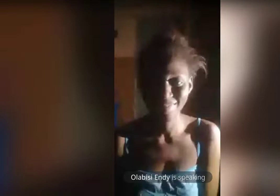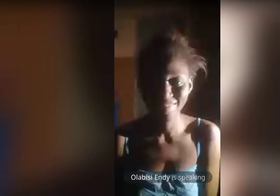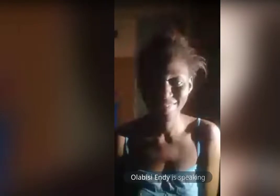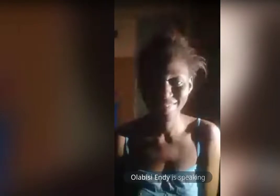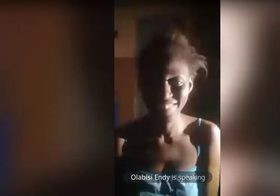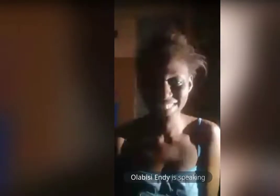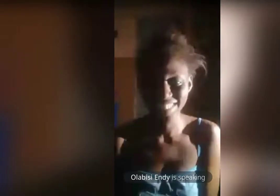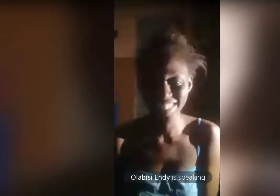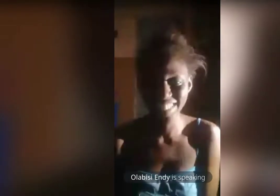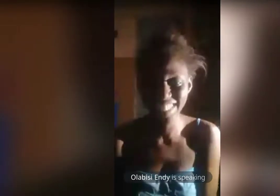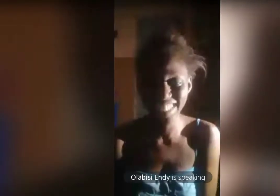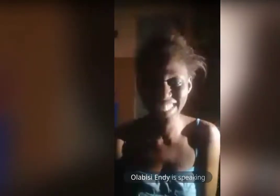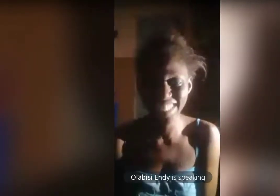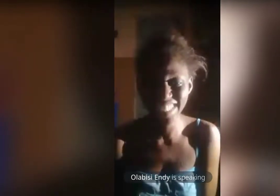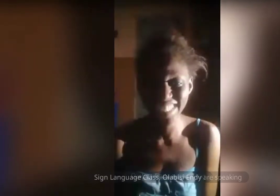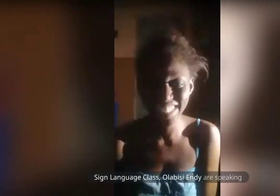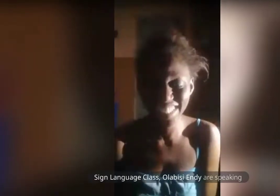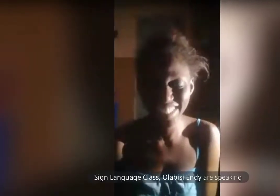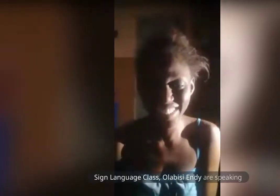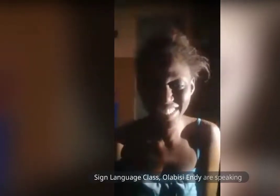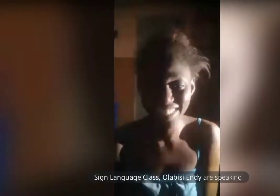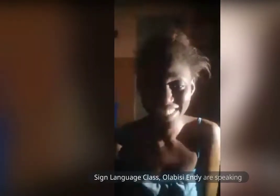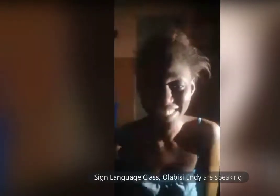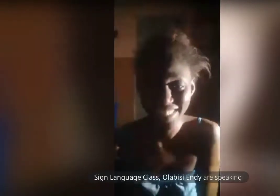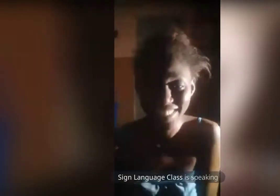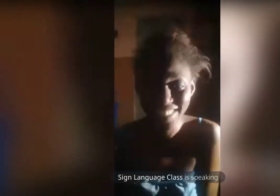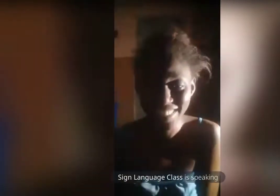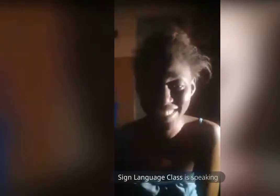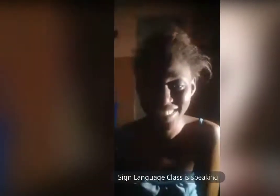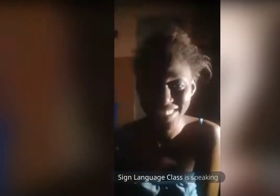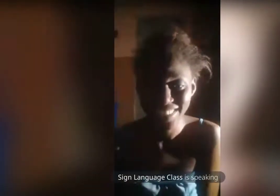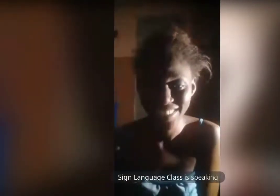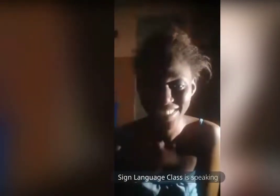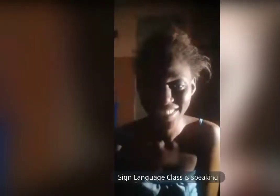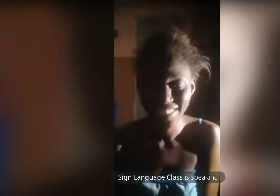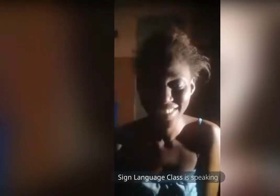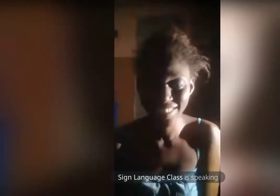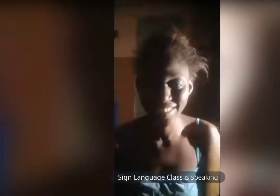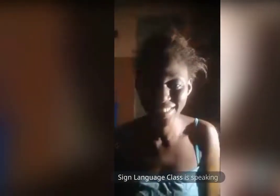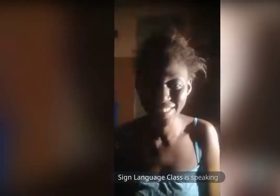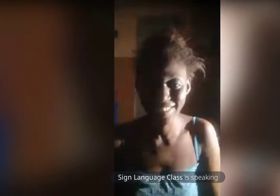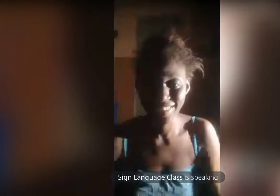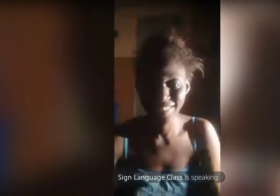up. Okay, very good. So I want you to sign